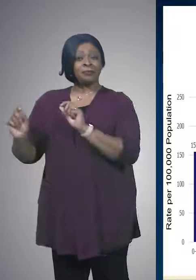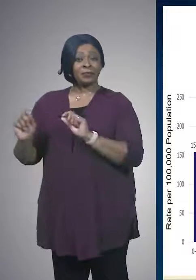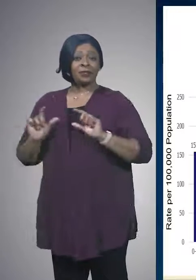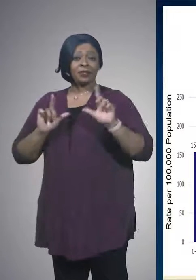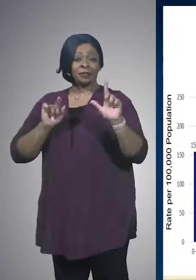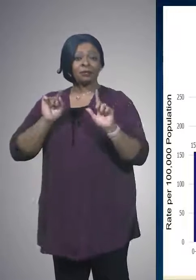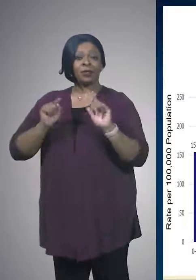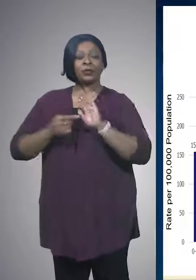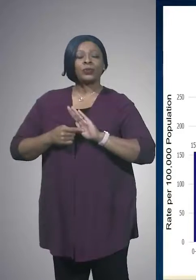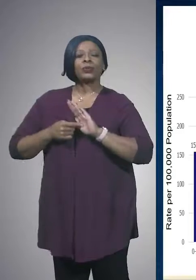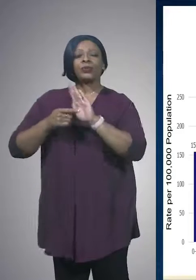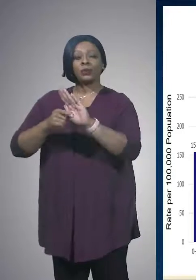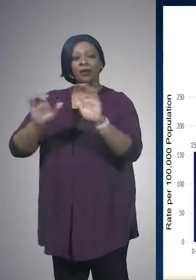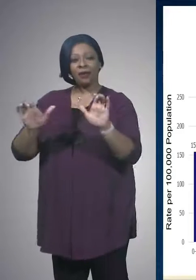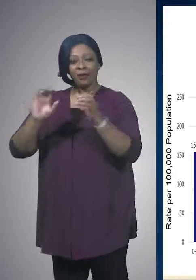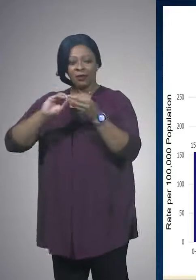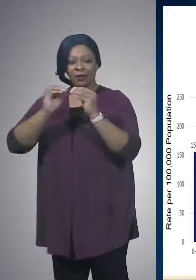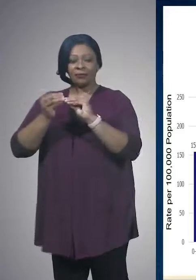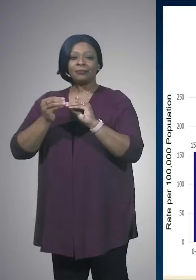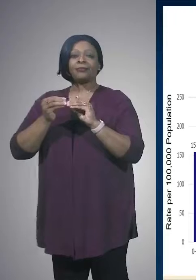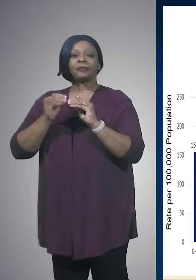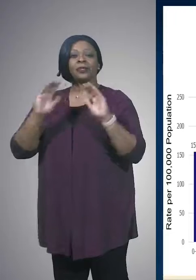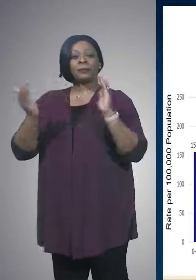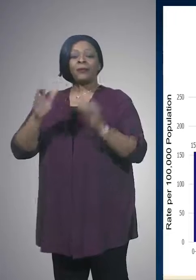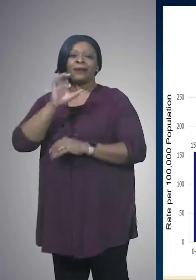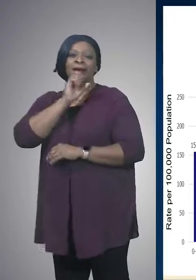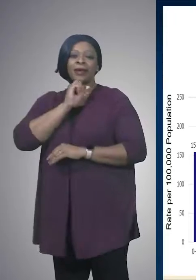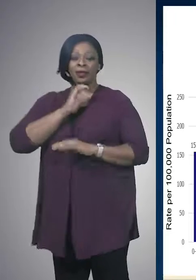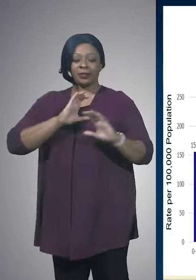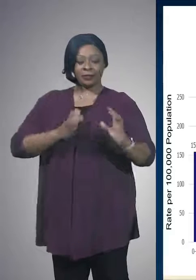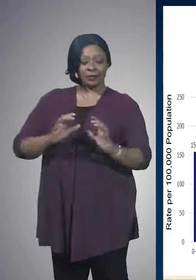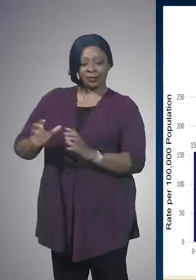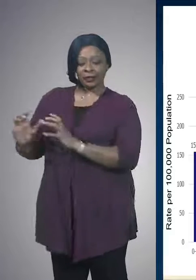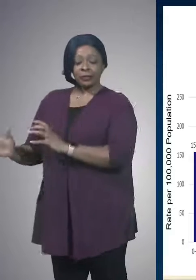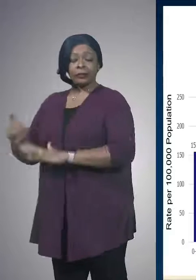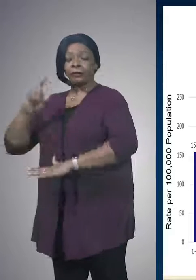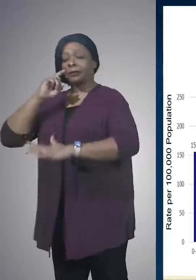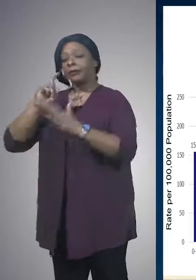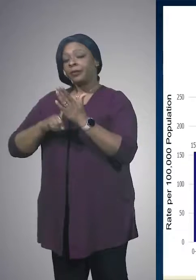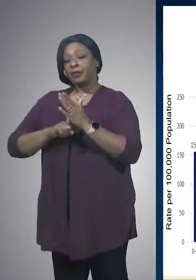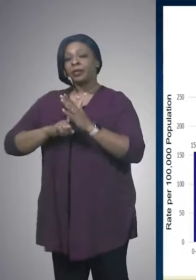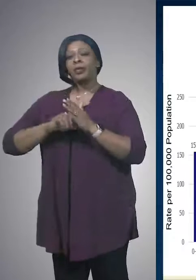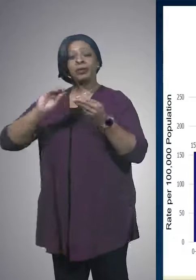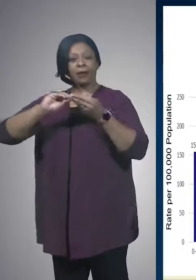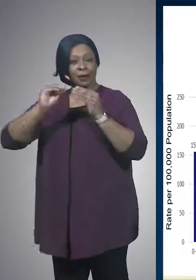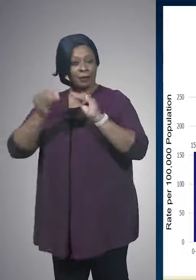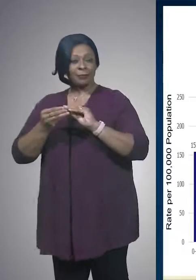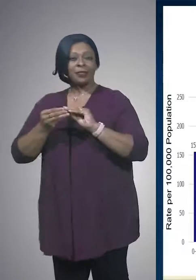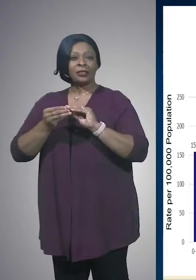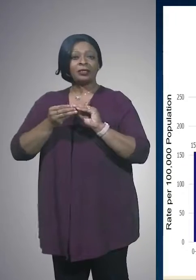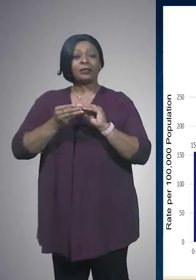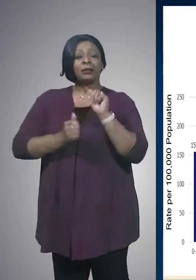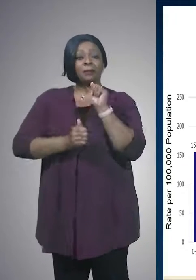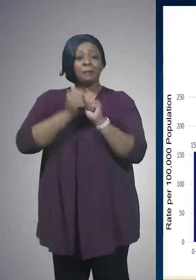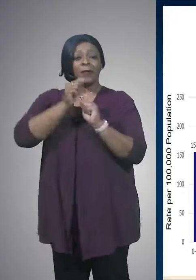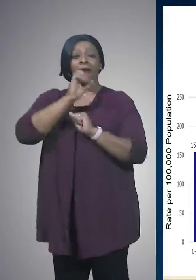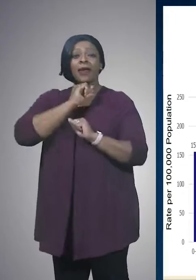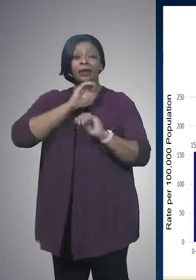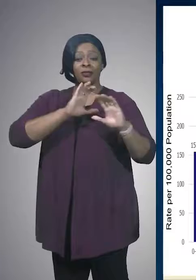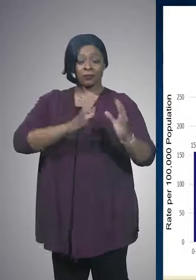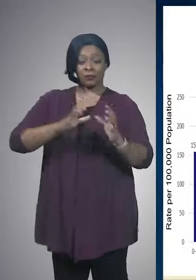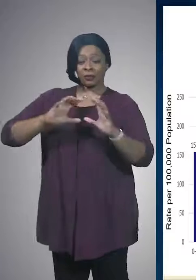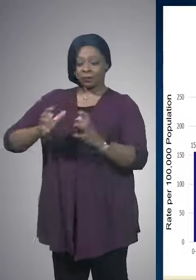This slide shows active cases by age. We have seen in active cases across most age